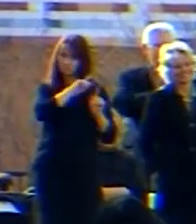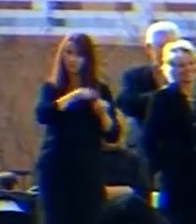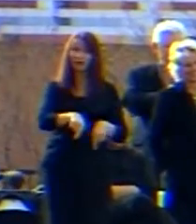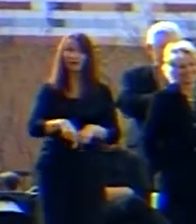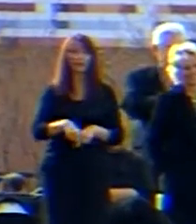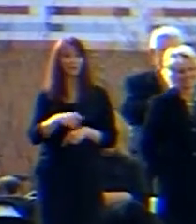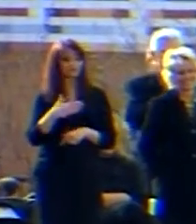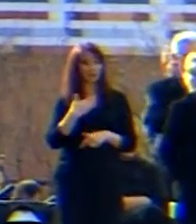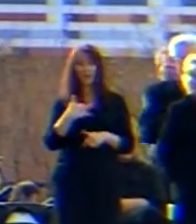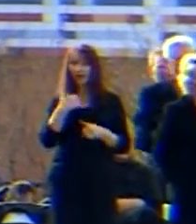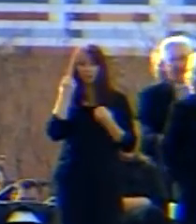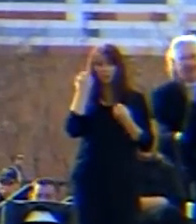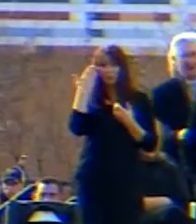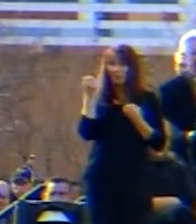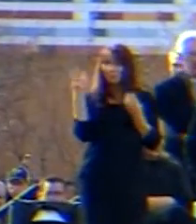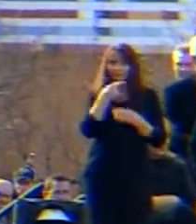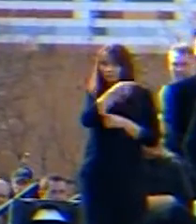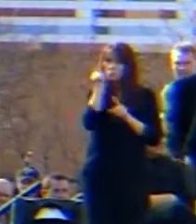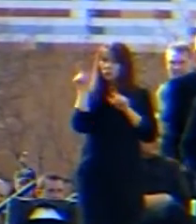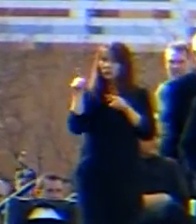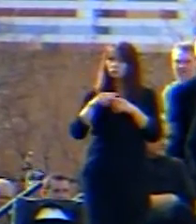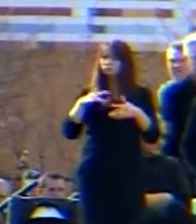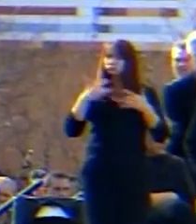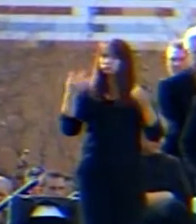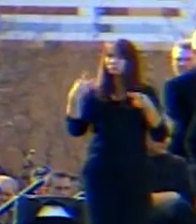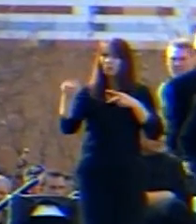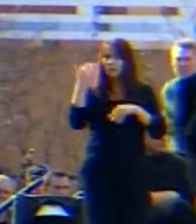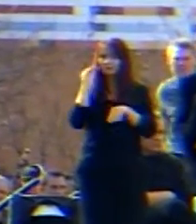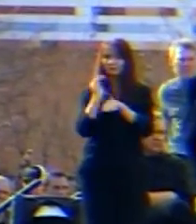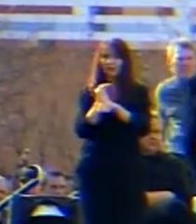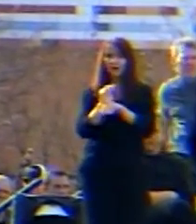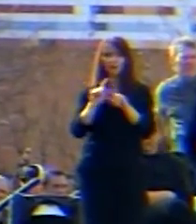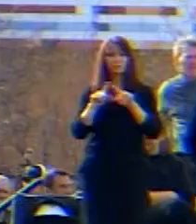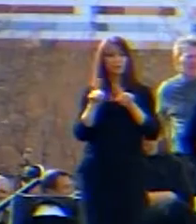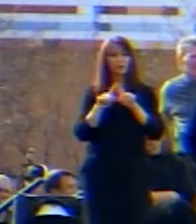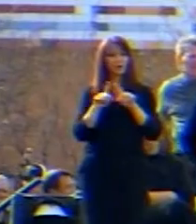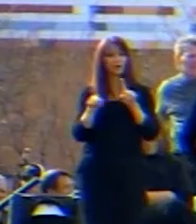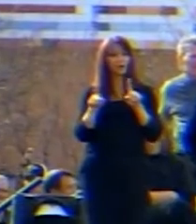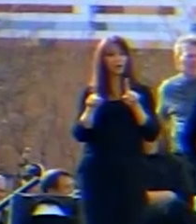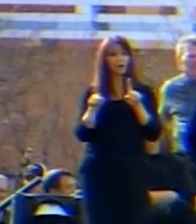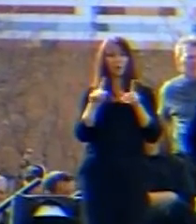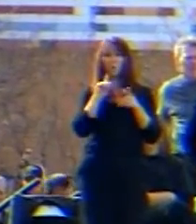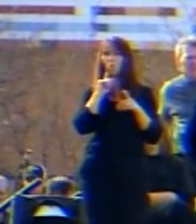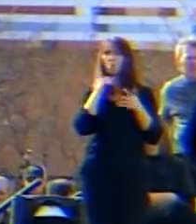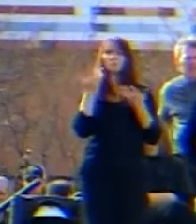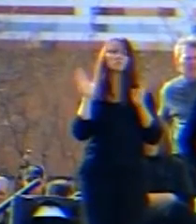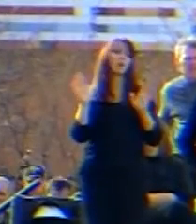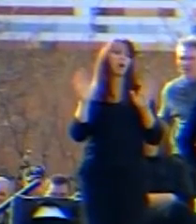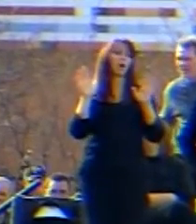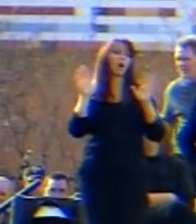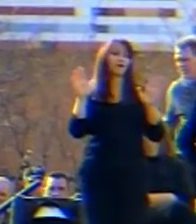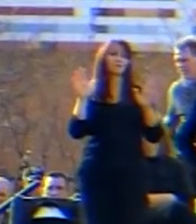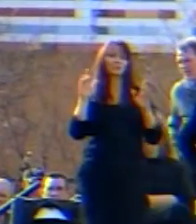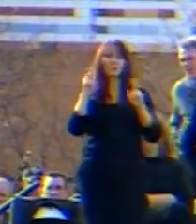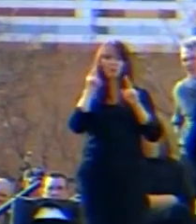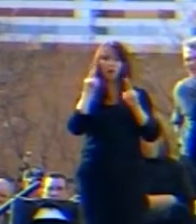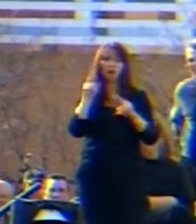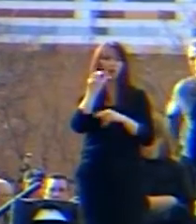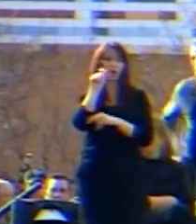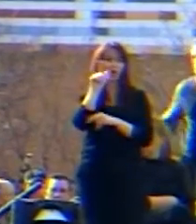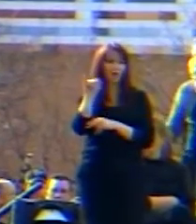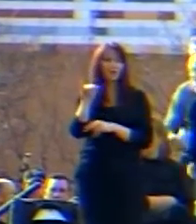I don't know how many of you got to the festivities last night, but it was such a dedication to Muhammad and